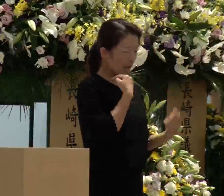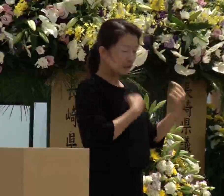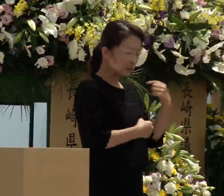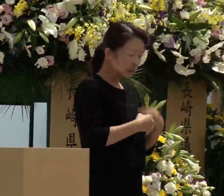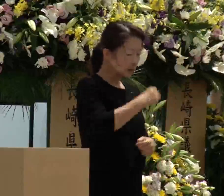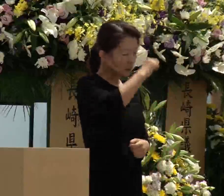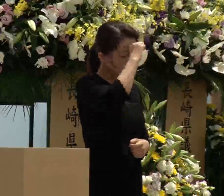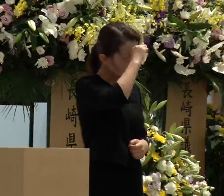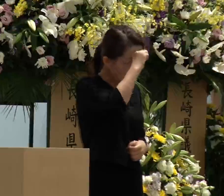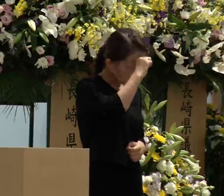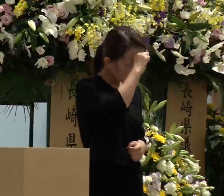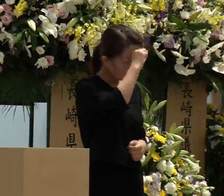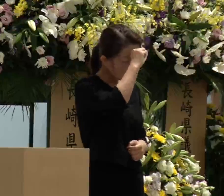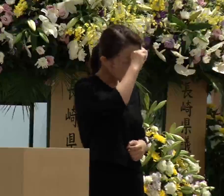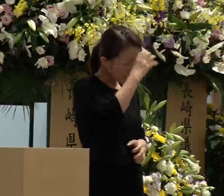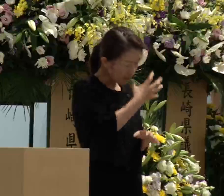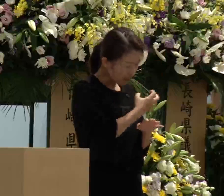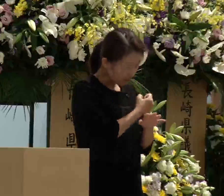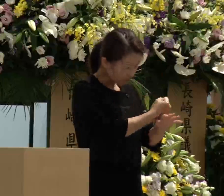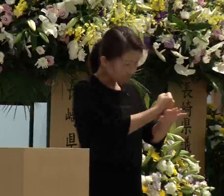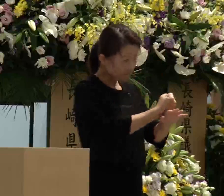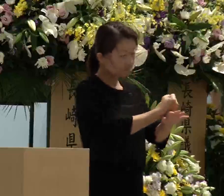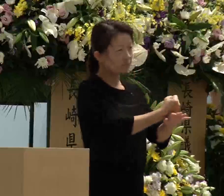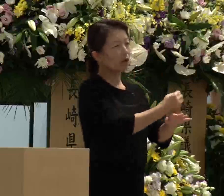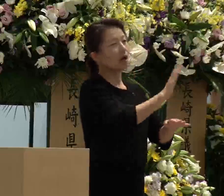on their minds and bodies.